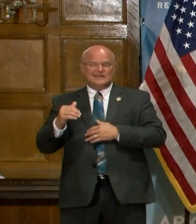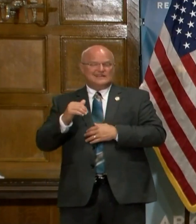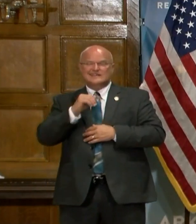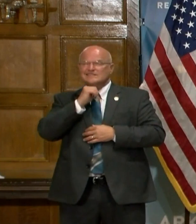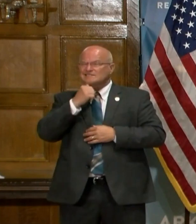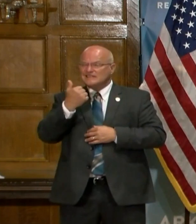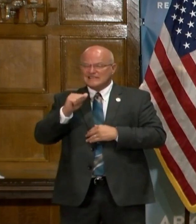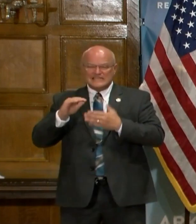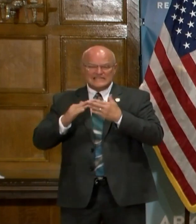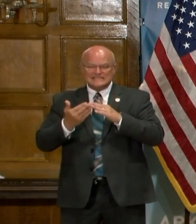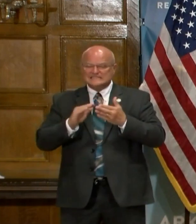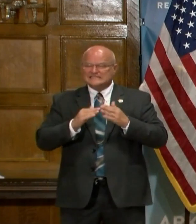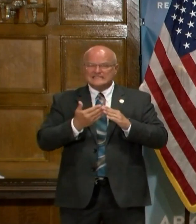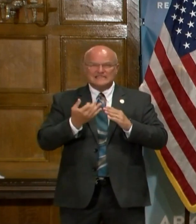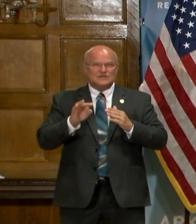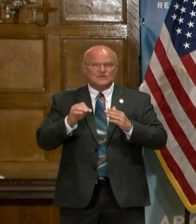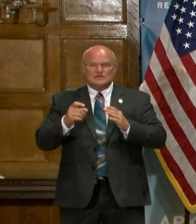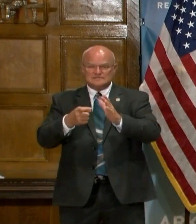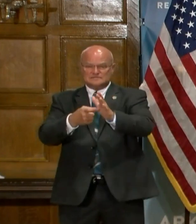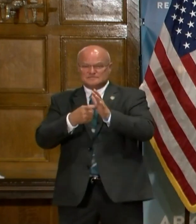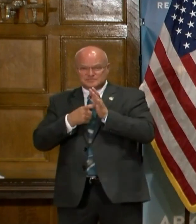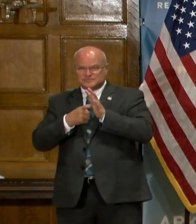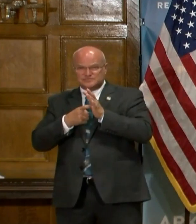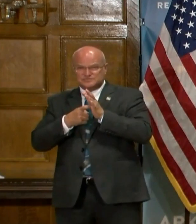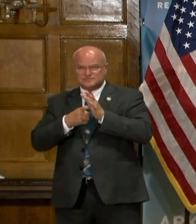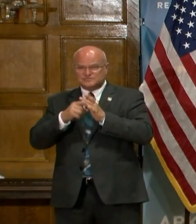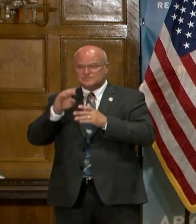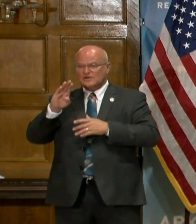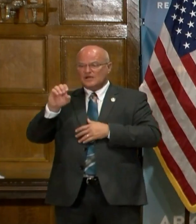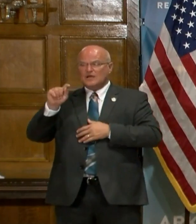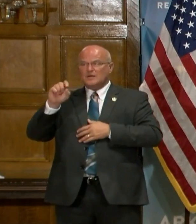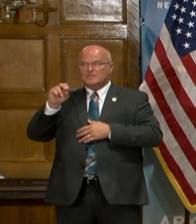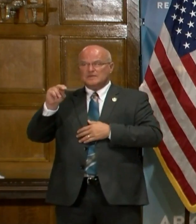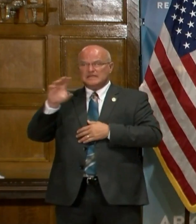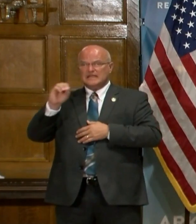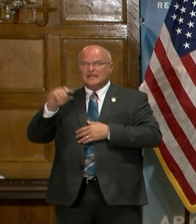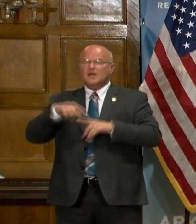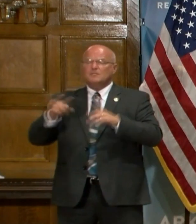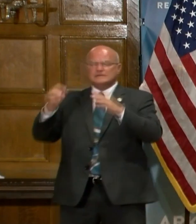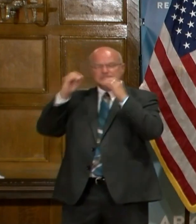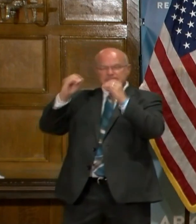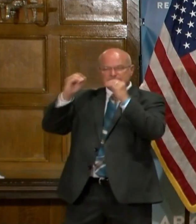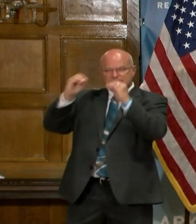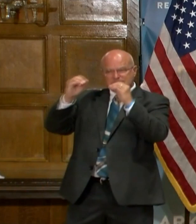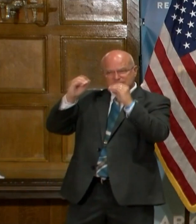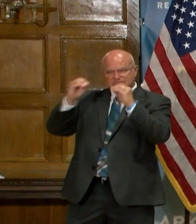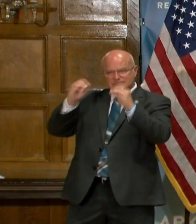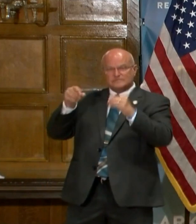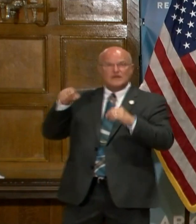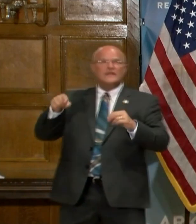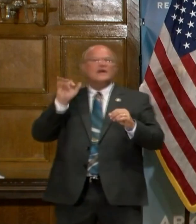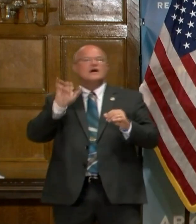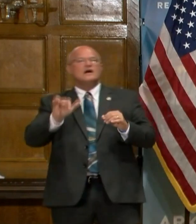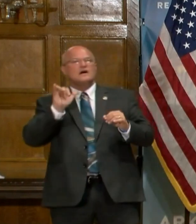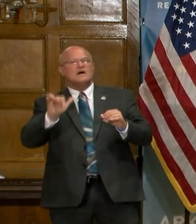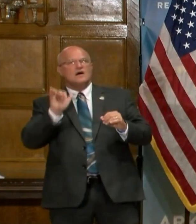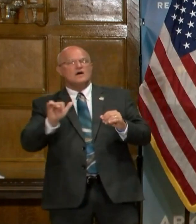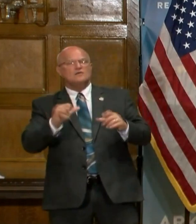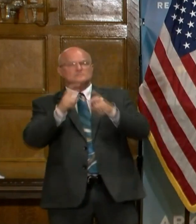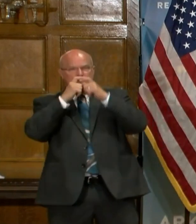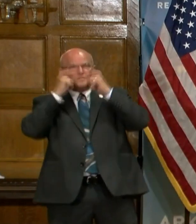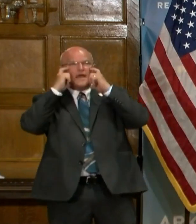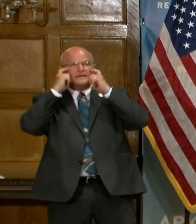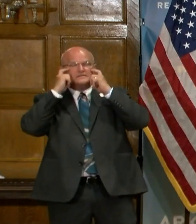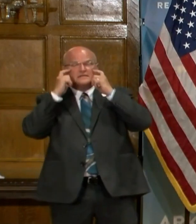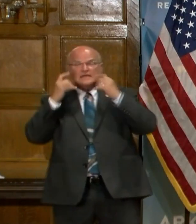any city or any mandate in Benton County, but it was through education that they responded to that. And now you contrast